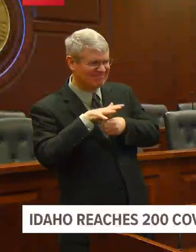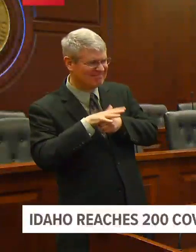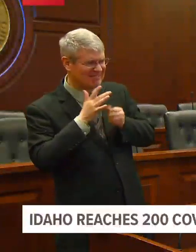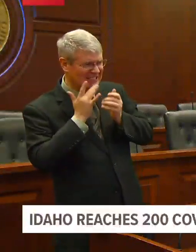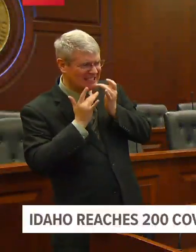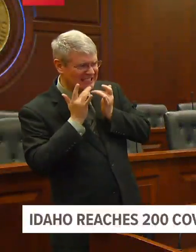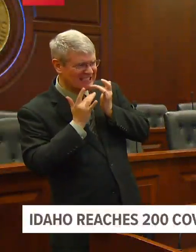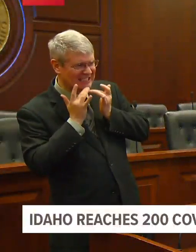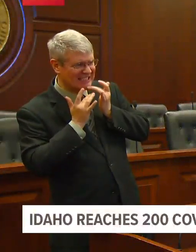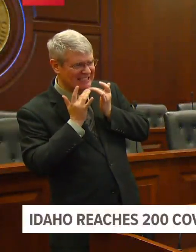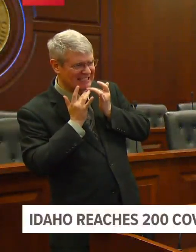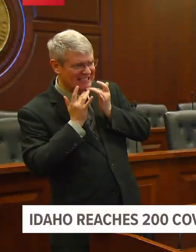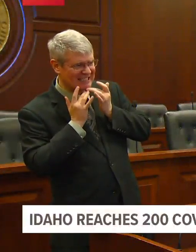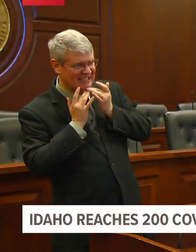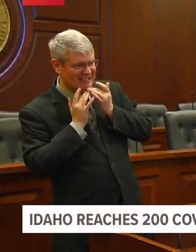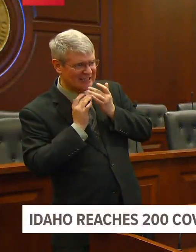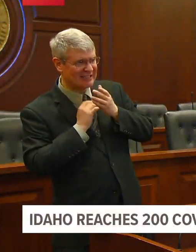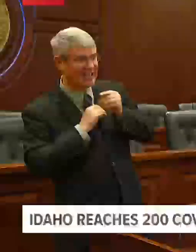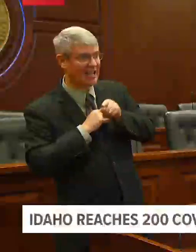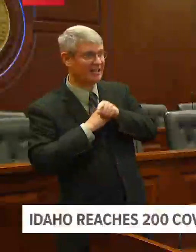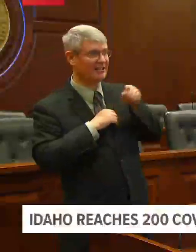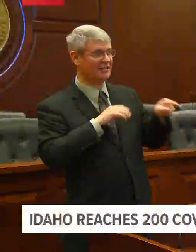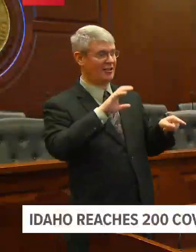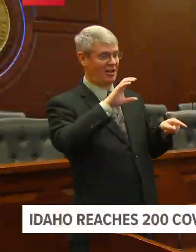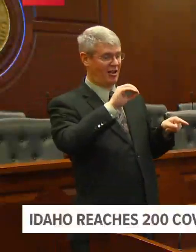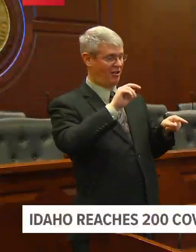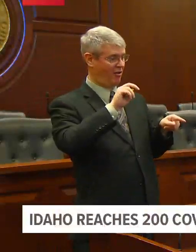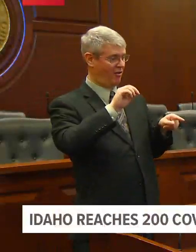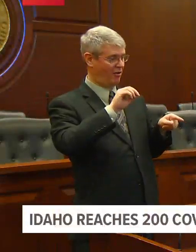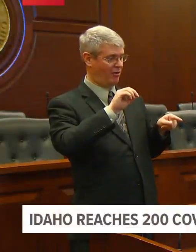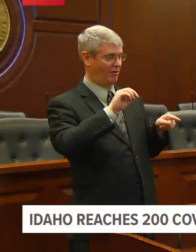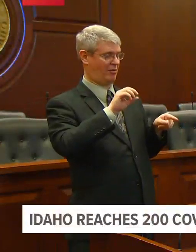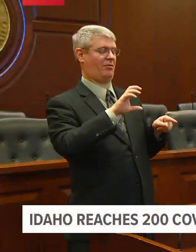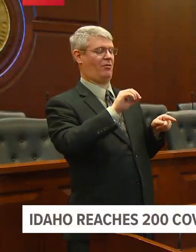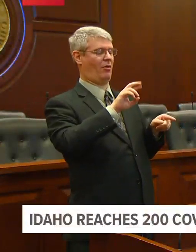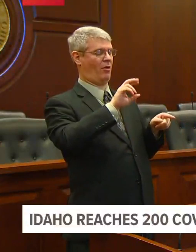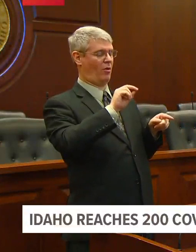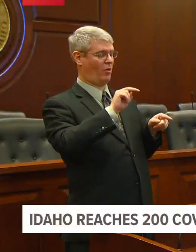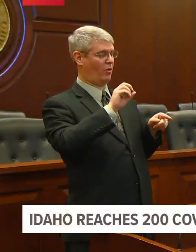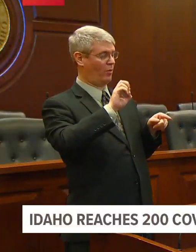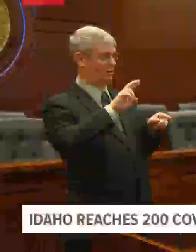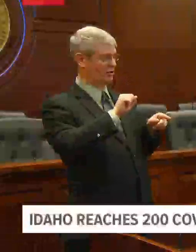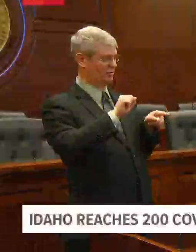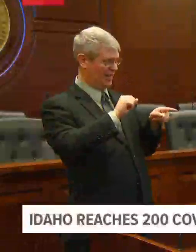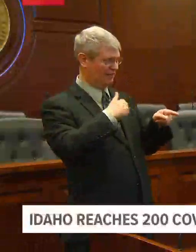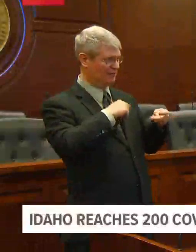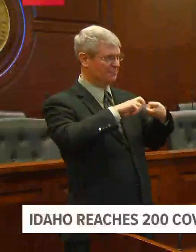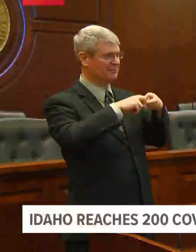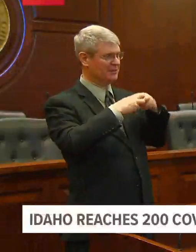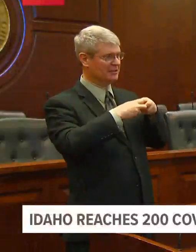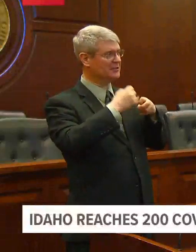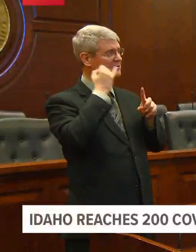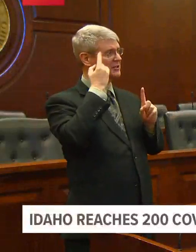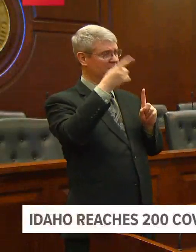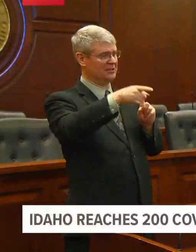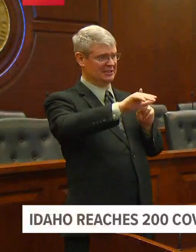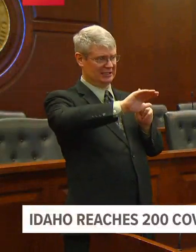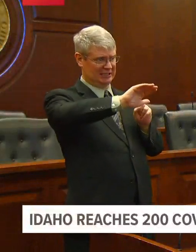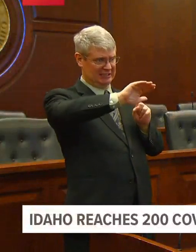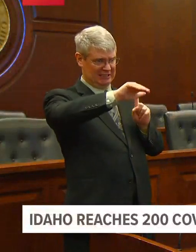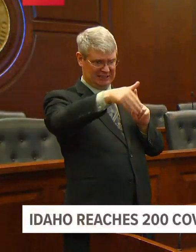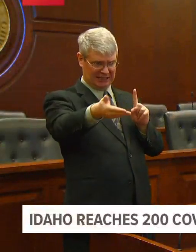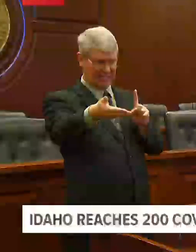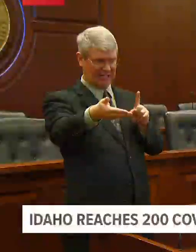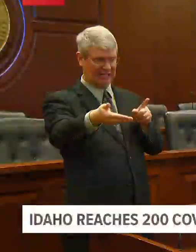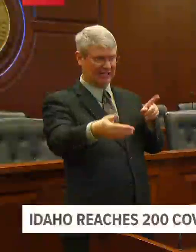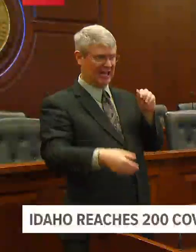said yesterday that they'd been running into some issues with the amount of tests that they have to see if someone did pass away from COVID-19. Are you